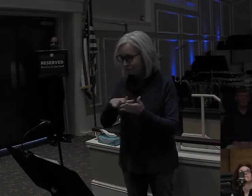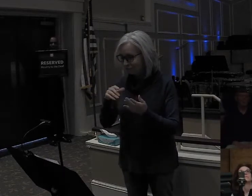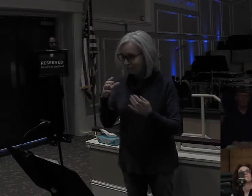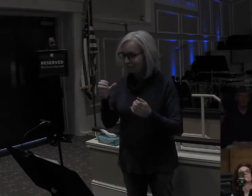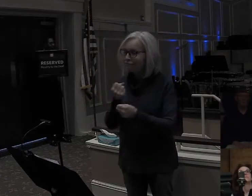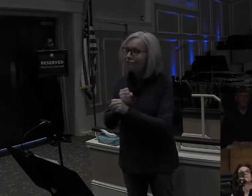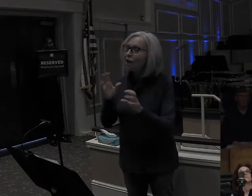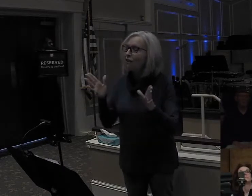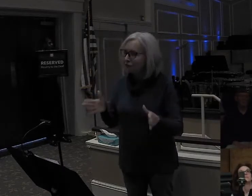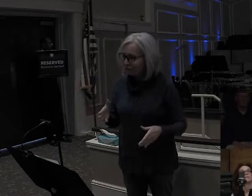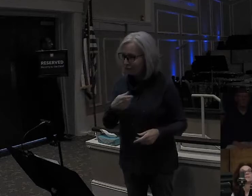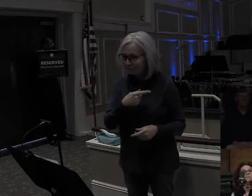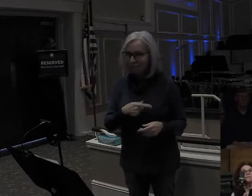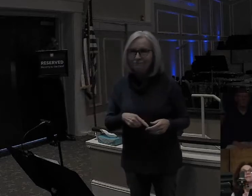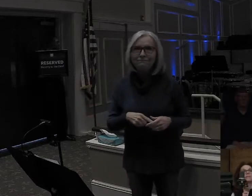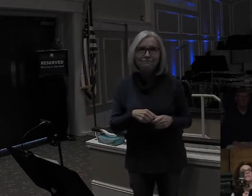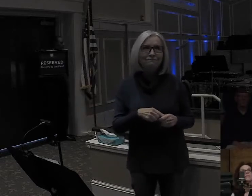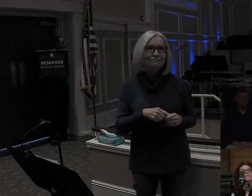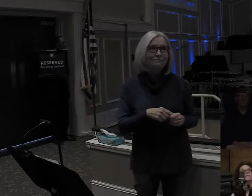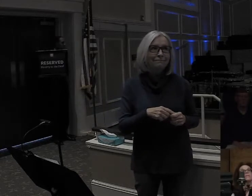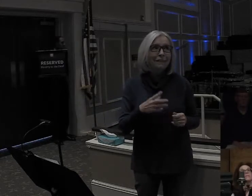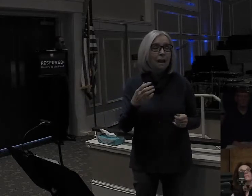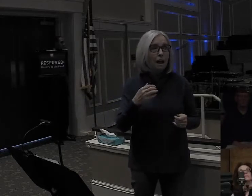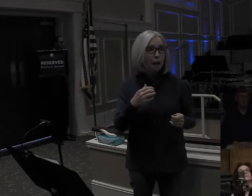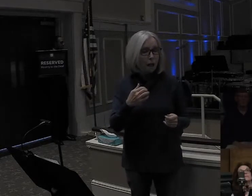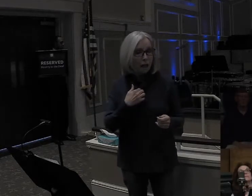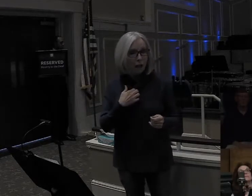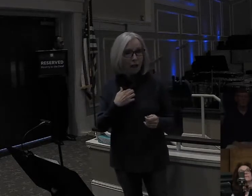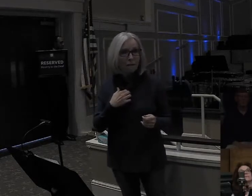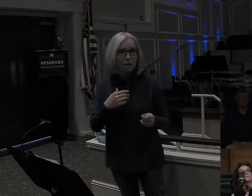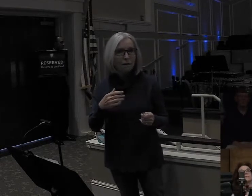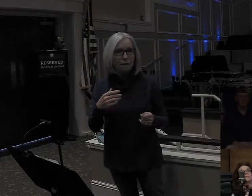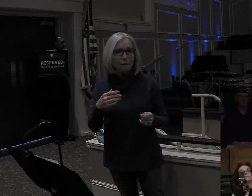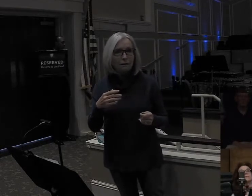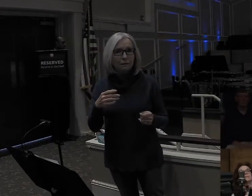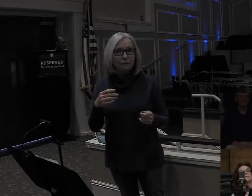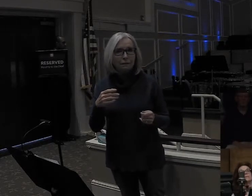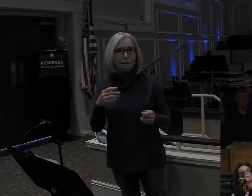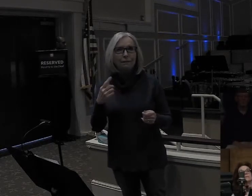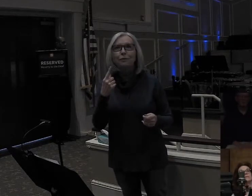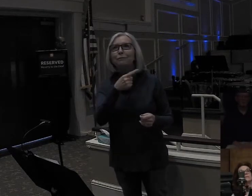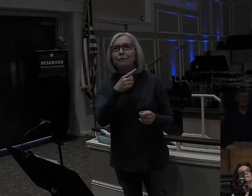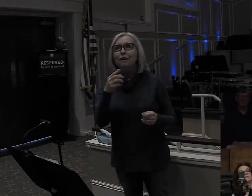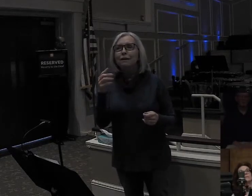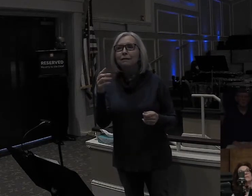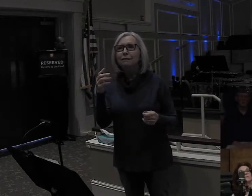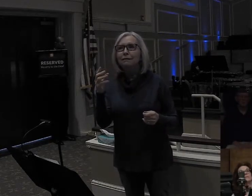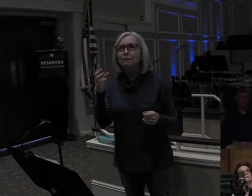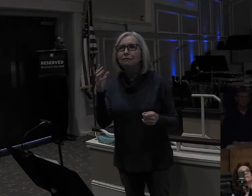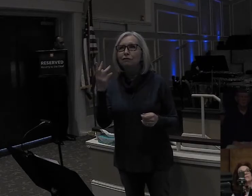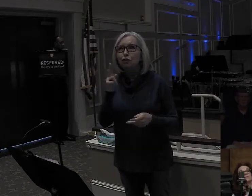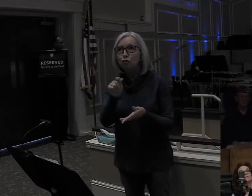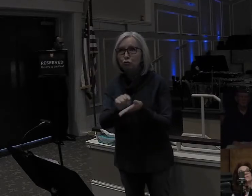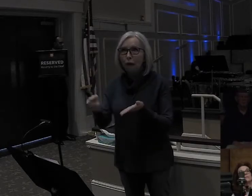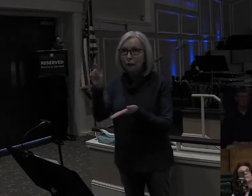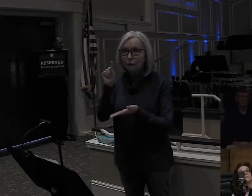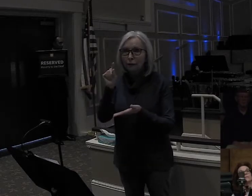then as I went through college, I graduated with a degree in microbiology and pre-medicine. But God redirected my path,